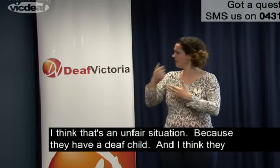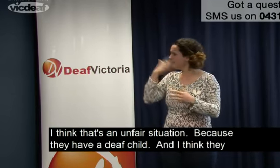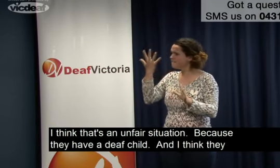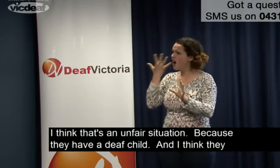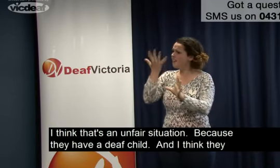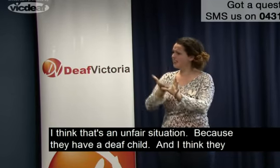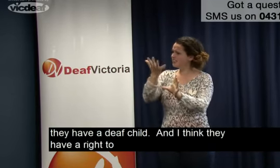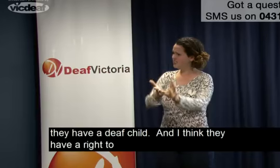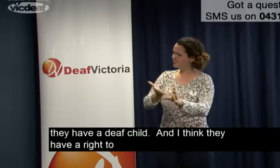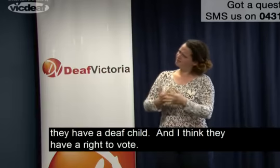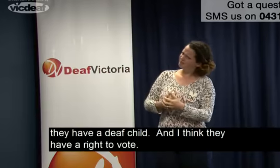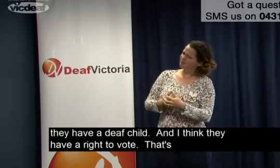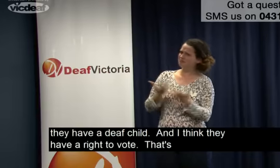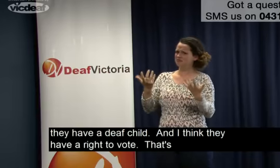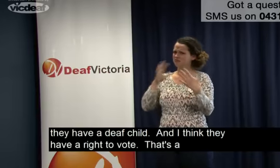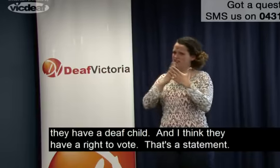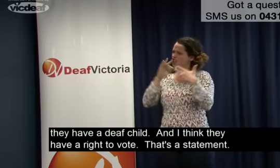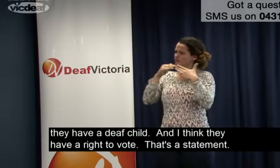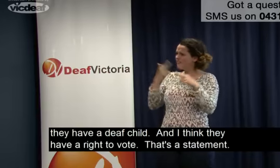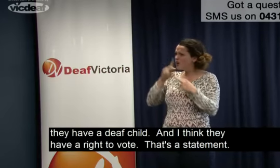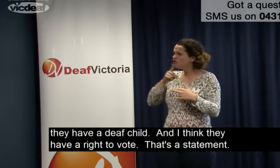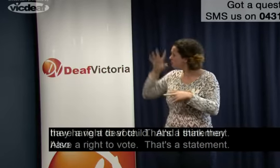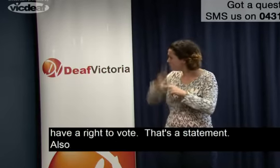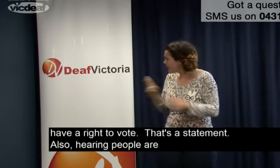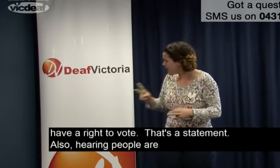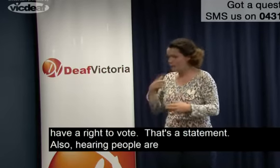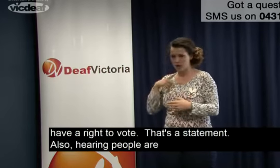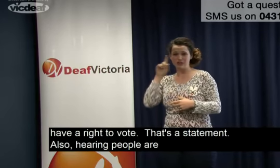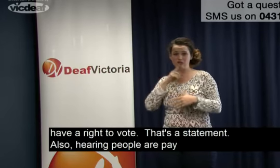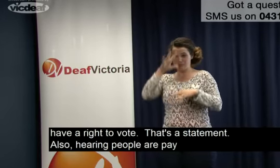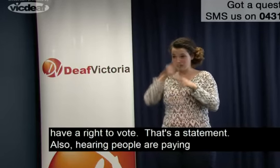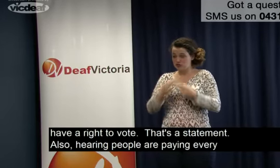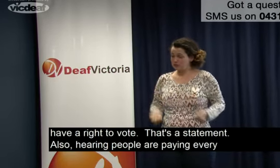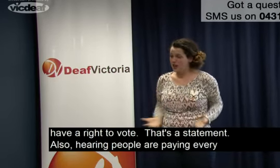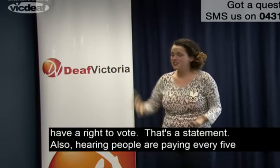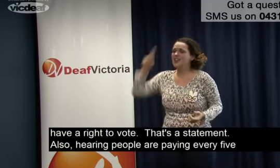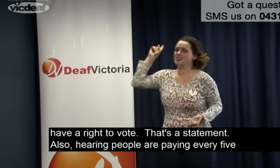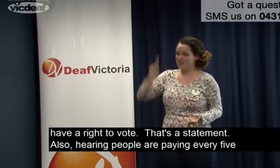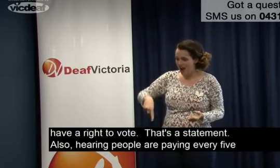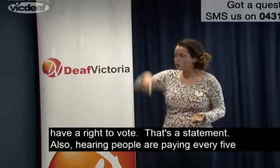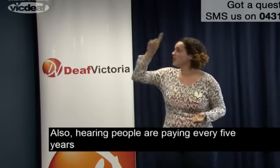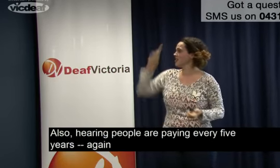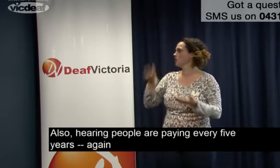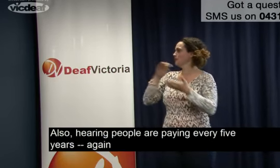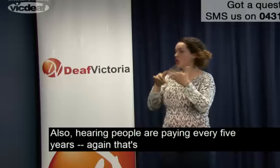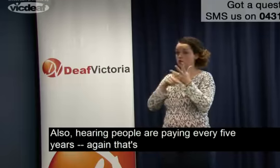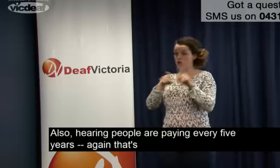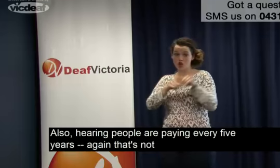Also, hearing people must pay every 5 years. Again, that's not fair for hearing parents because they're